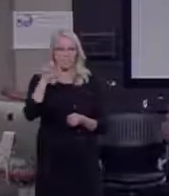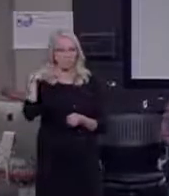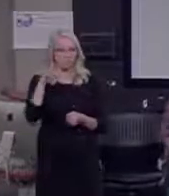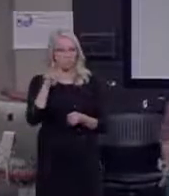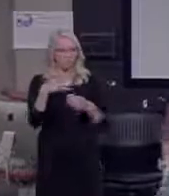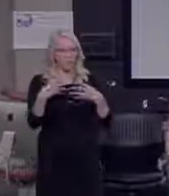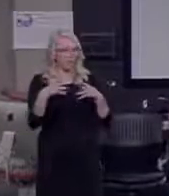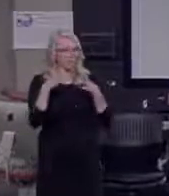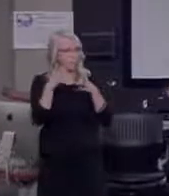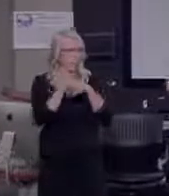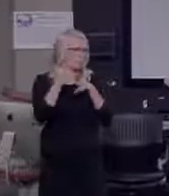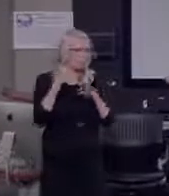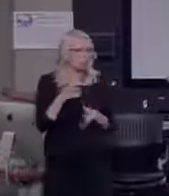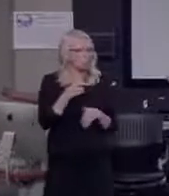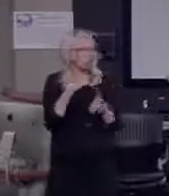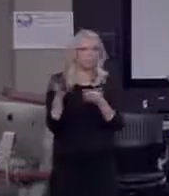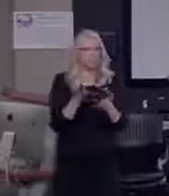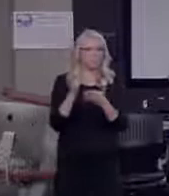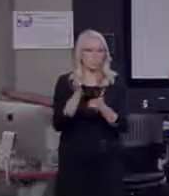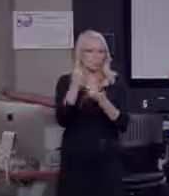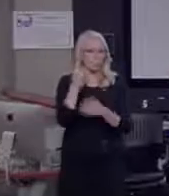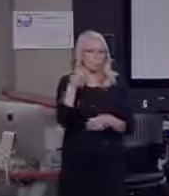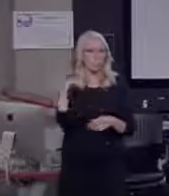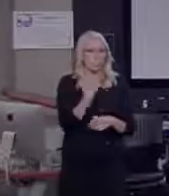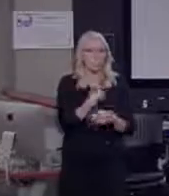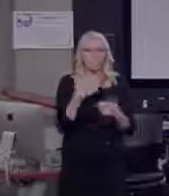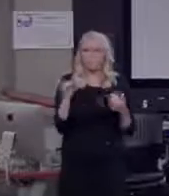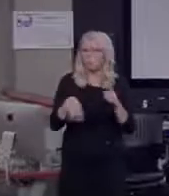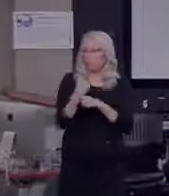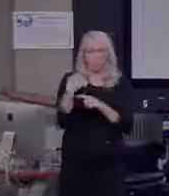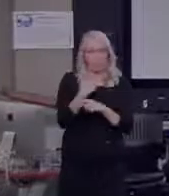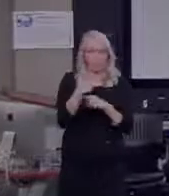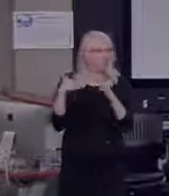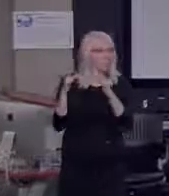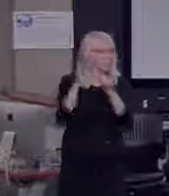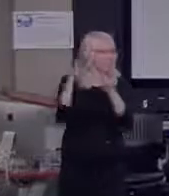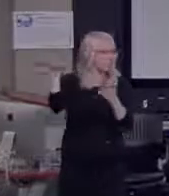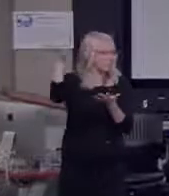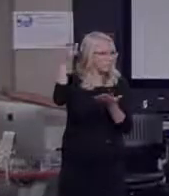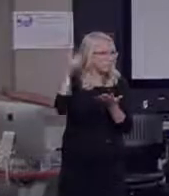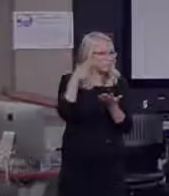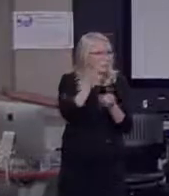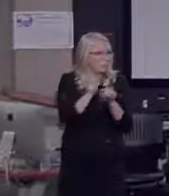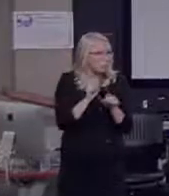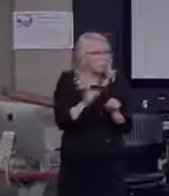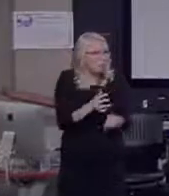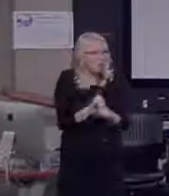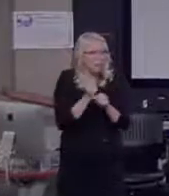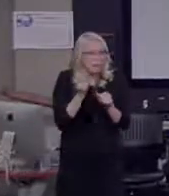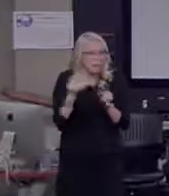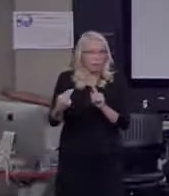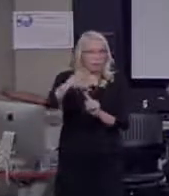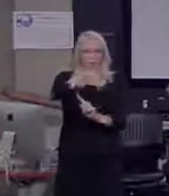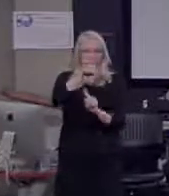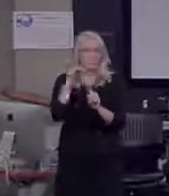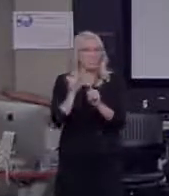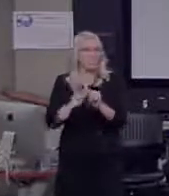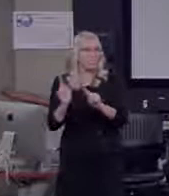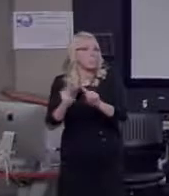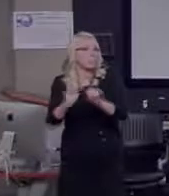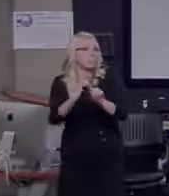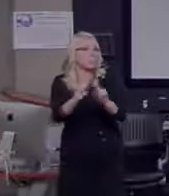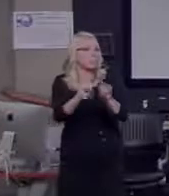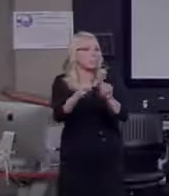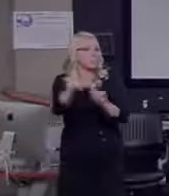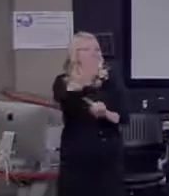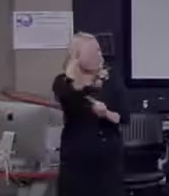But now with the web, oh my God, you can get how many different takes on the news, and you don't know what